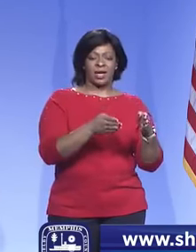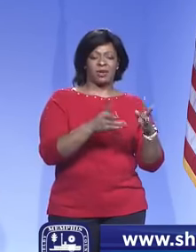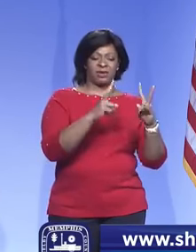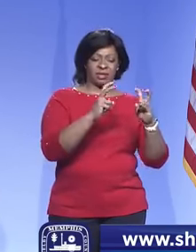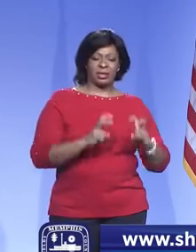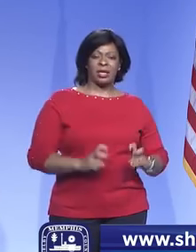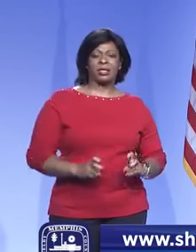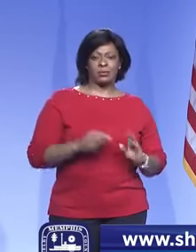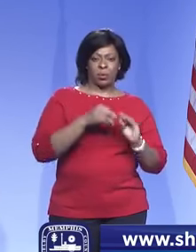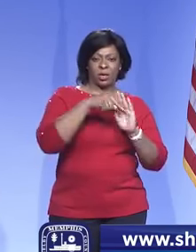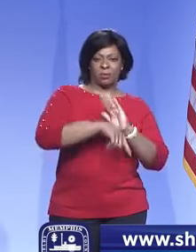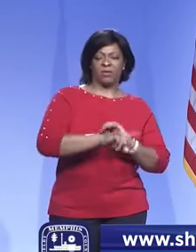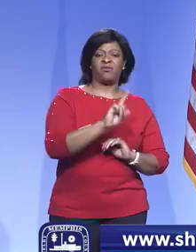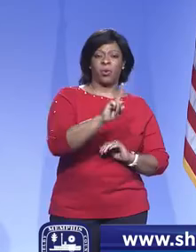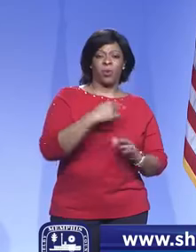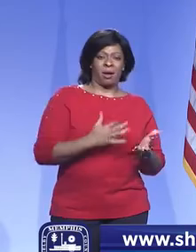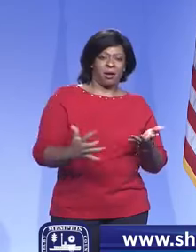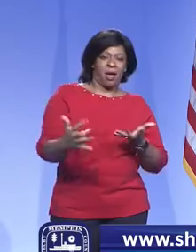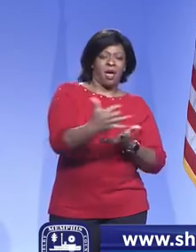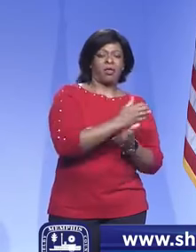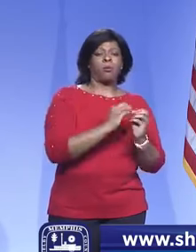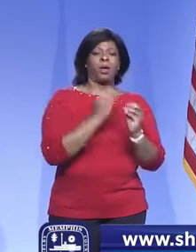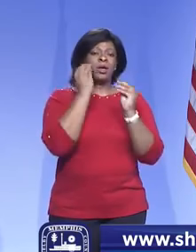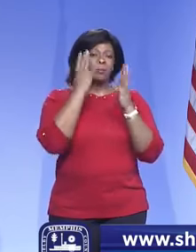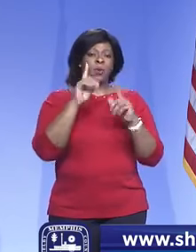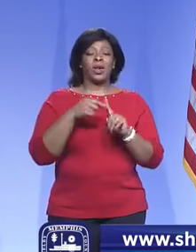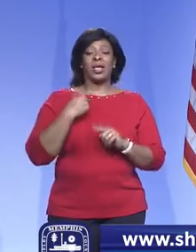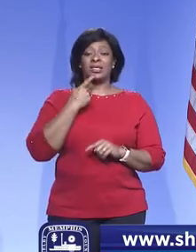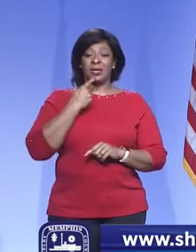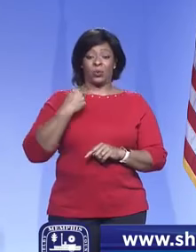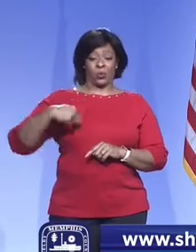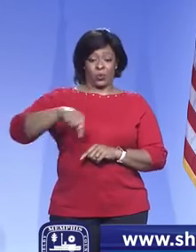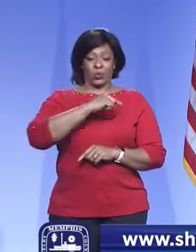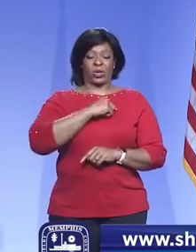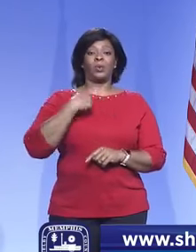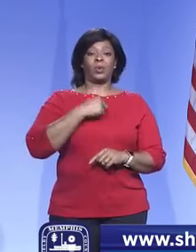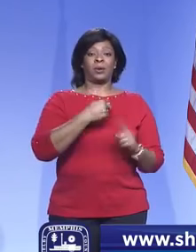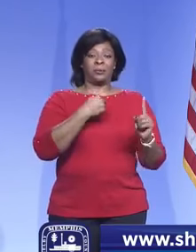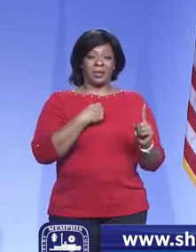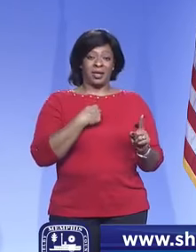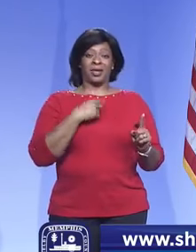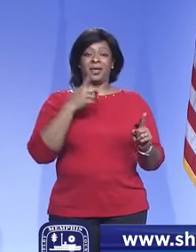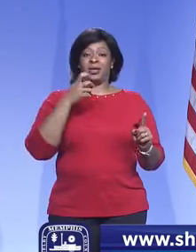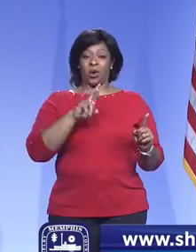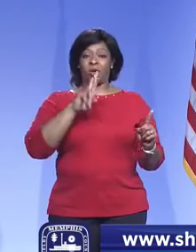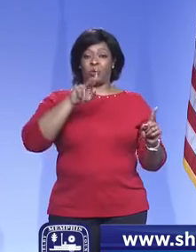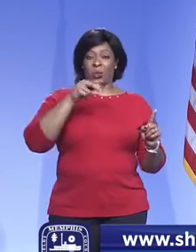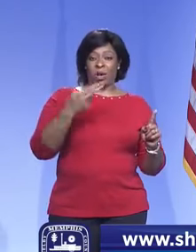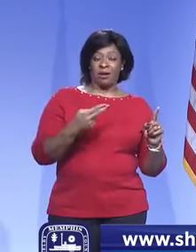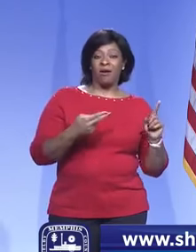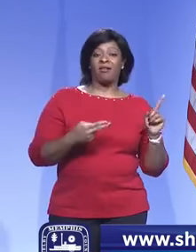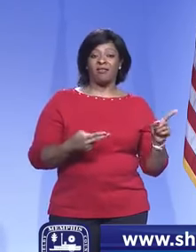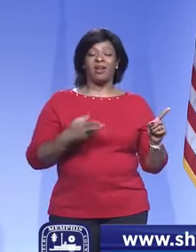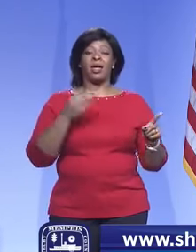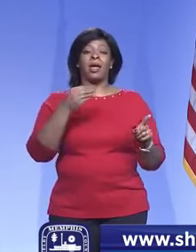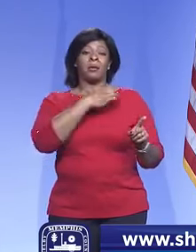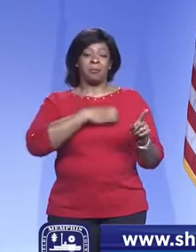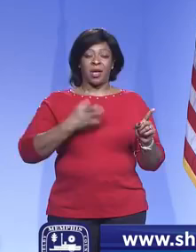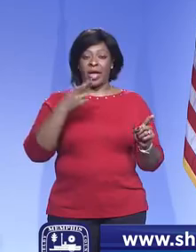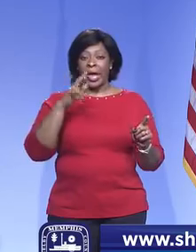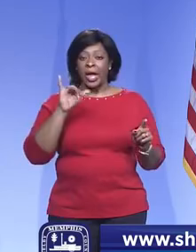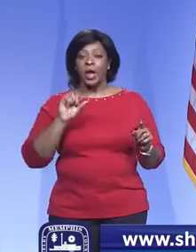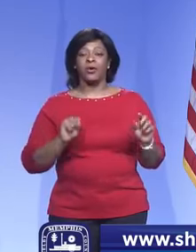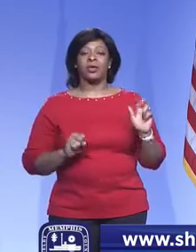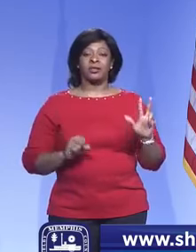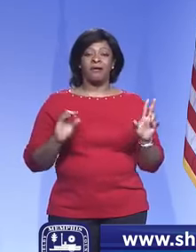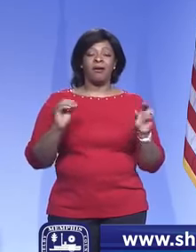So we had to gather additional information. When I say we, it's primarily me and Dr. Randolph, as well as Mayor Harris's